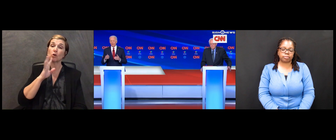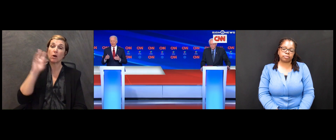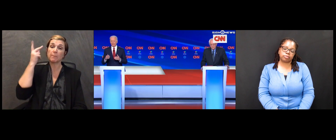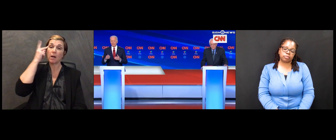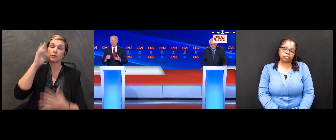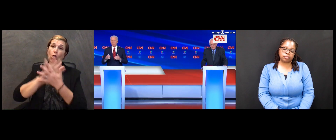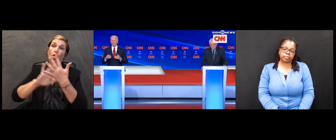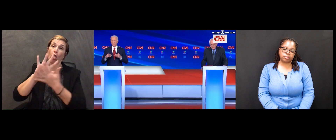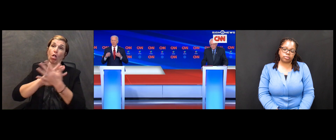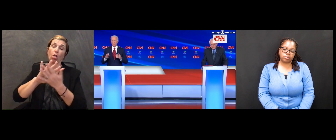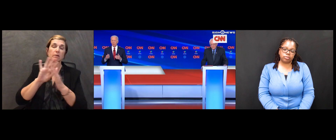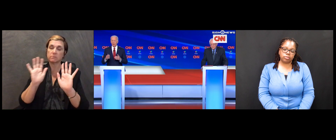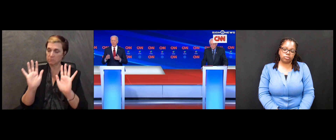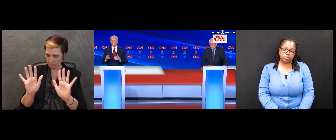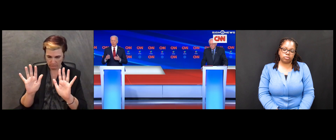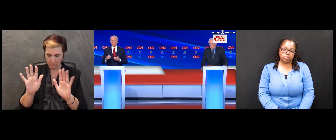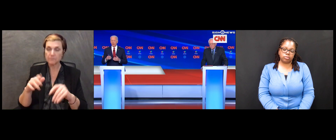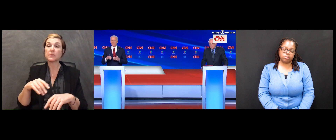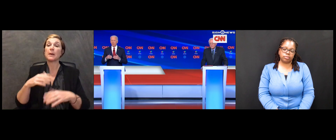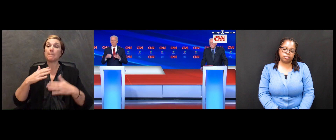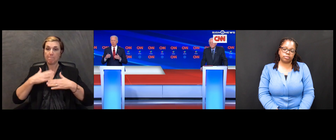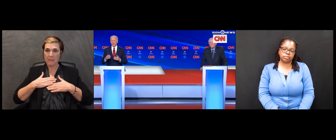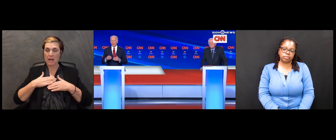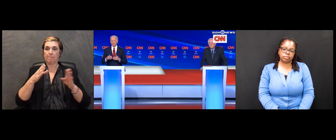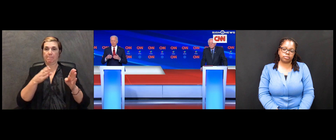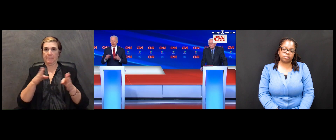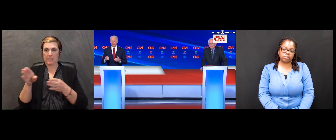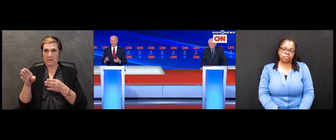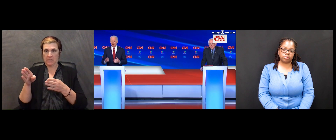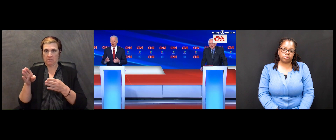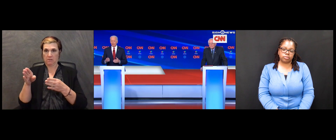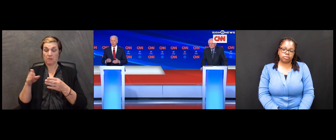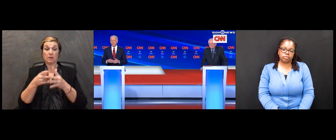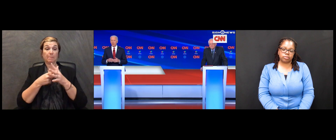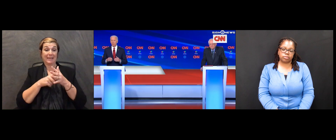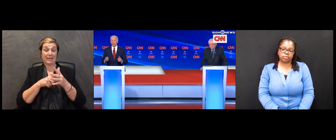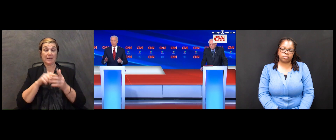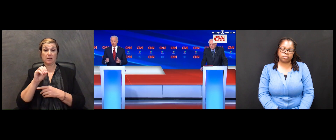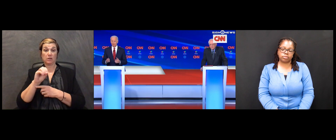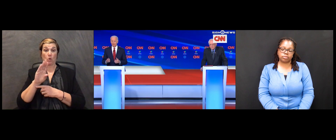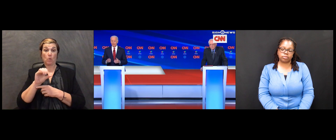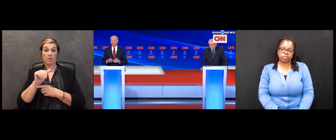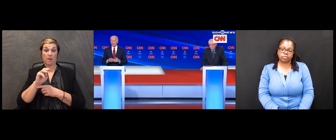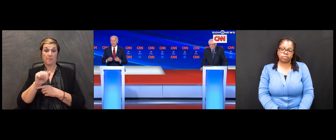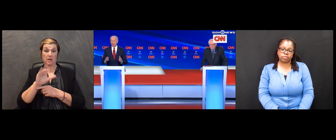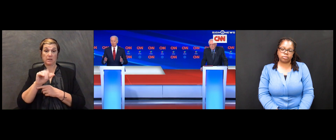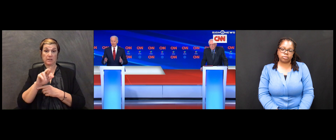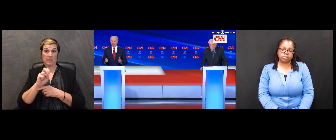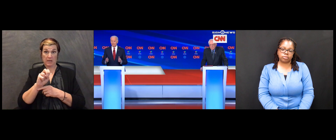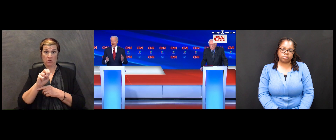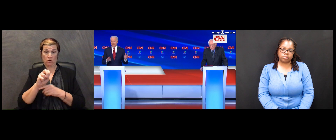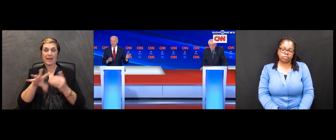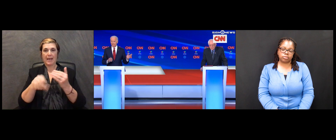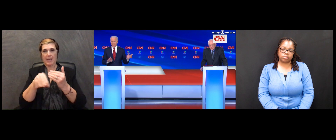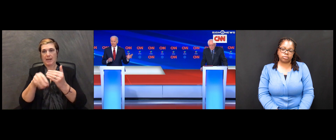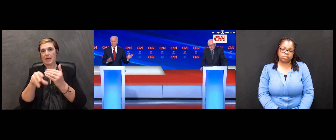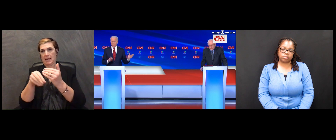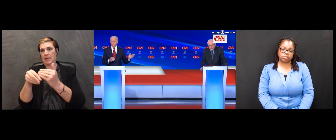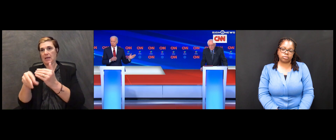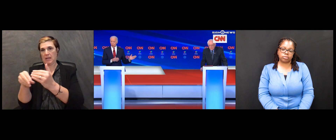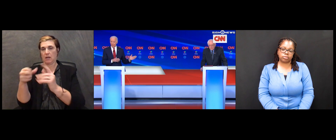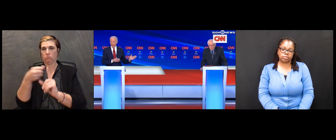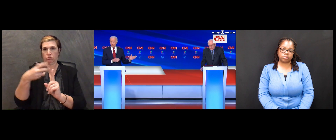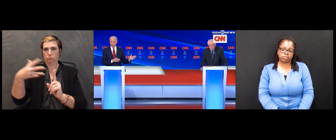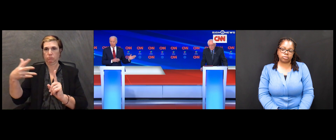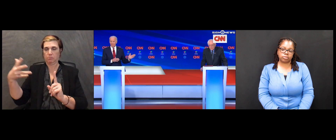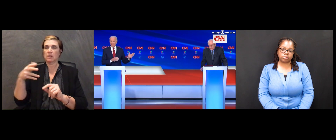out a plan building on Obamacare, providing a public option of Medicare that would cover everyone the same way. This idea that this is